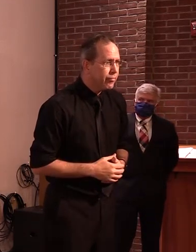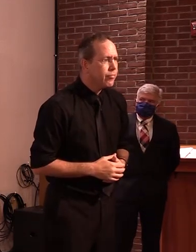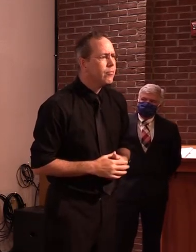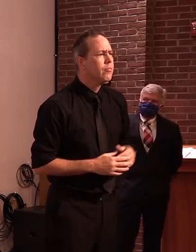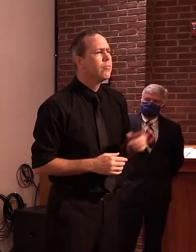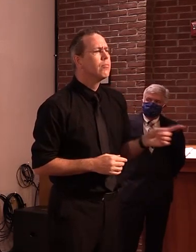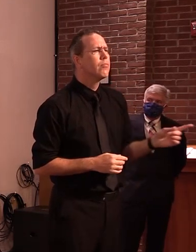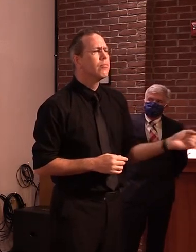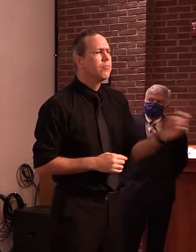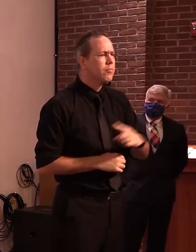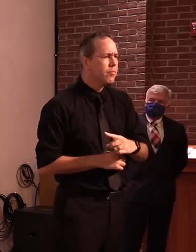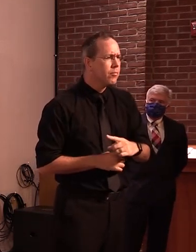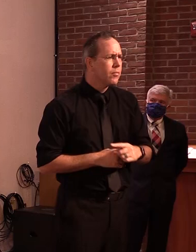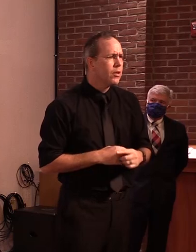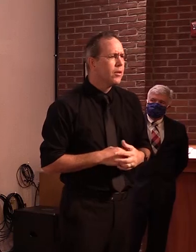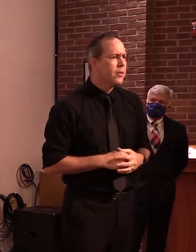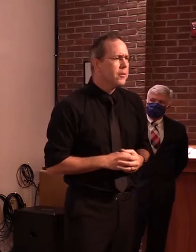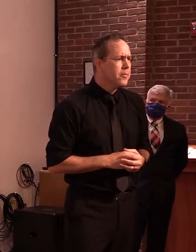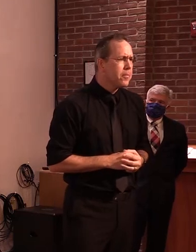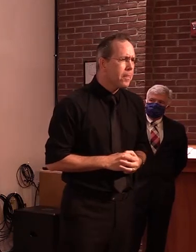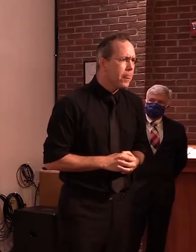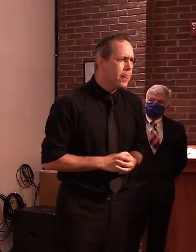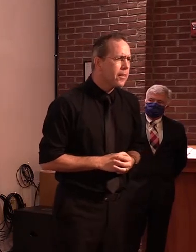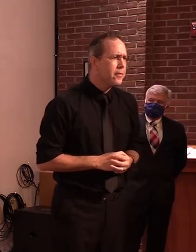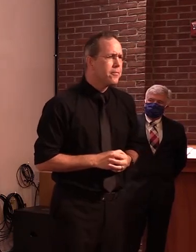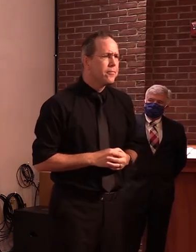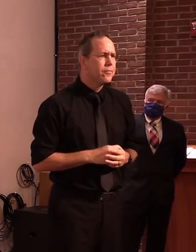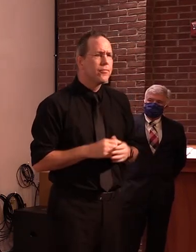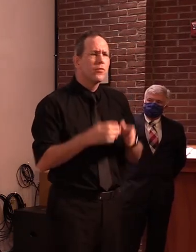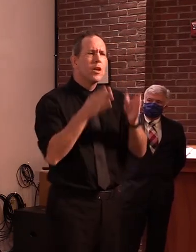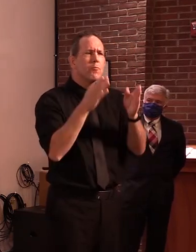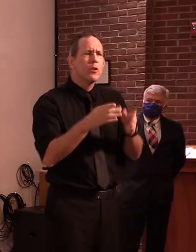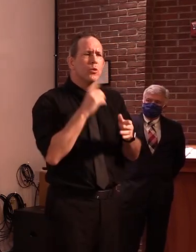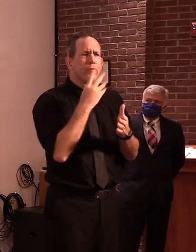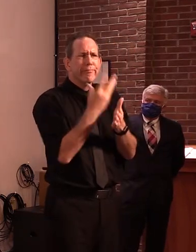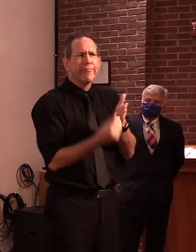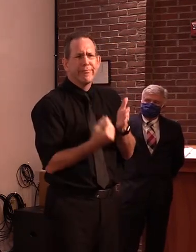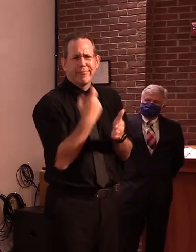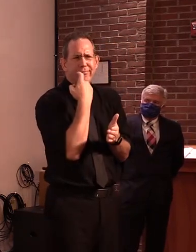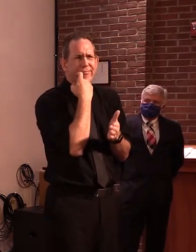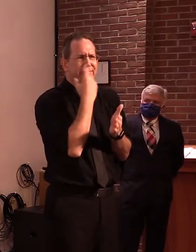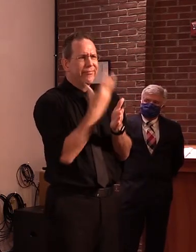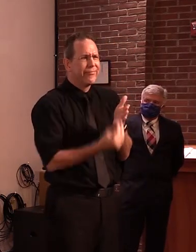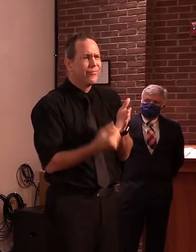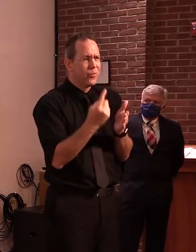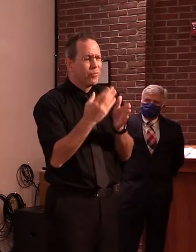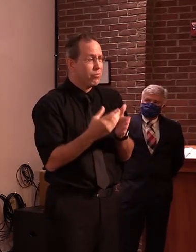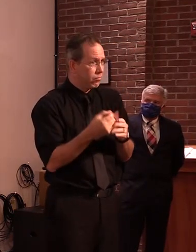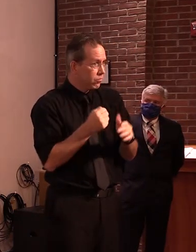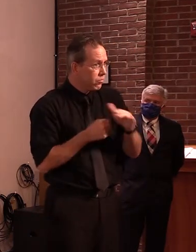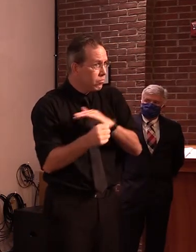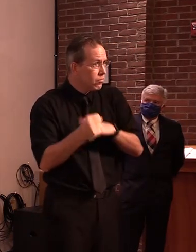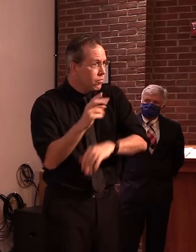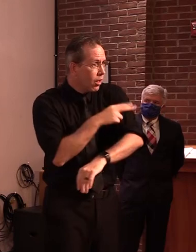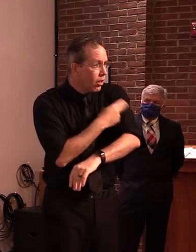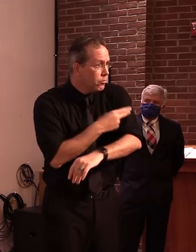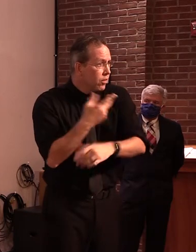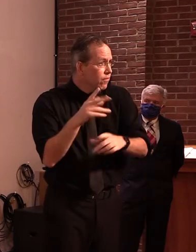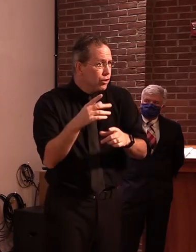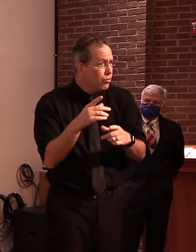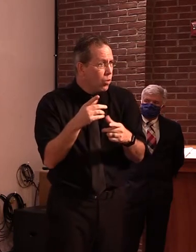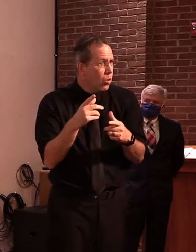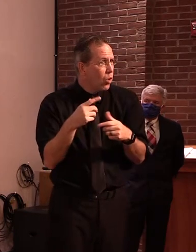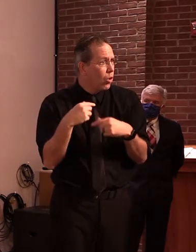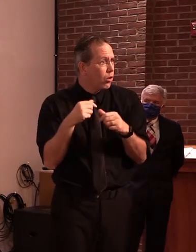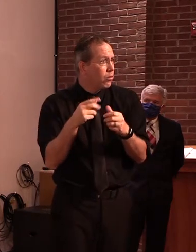hospitalized? Was this a surprise? I don't know, Dr. Levine, how much information you can get